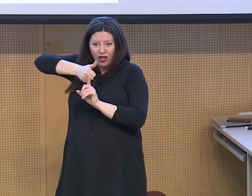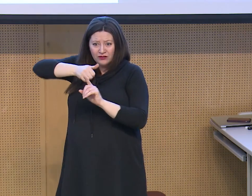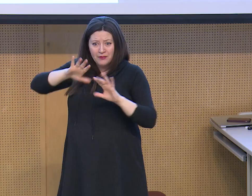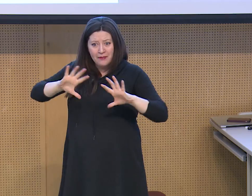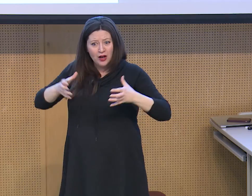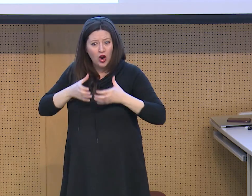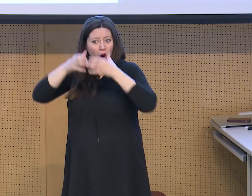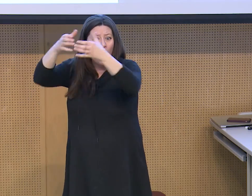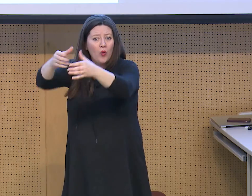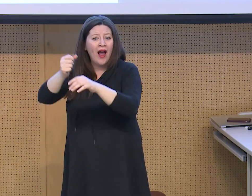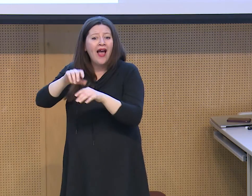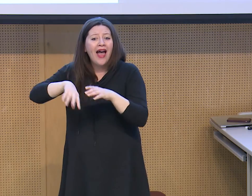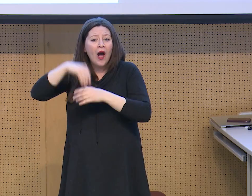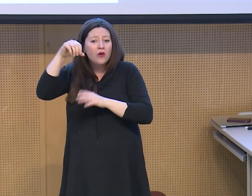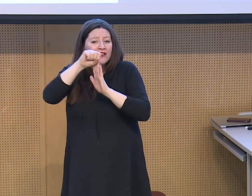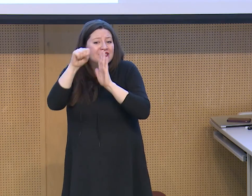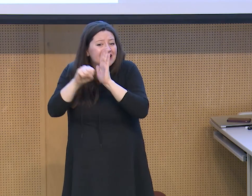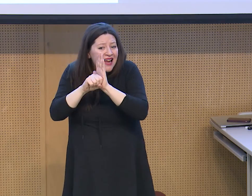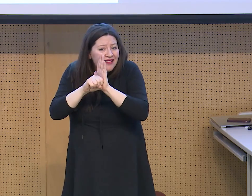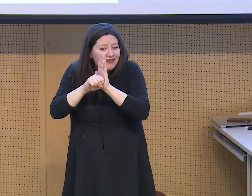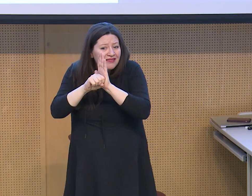staff themselves want to go out of state